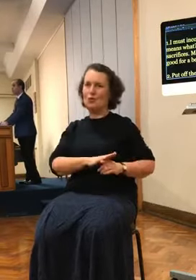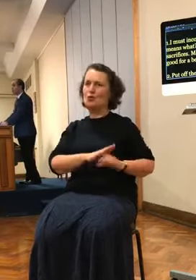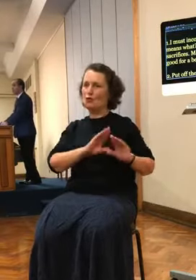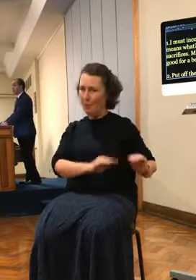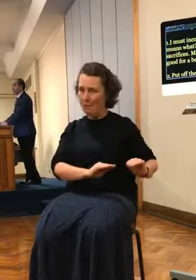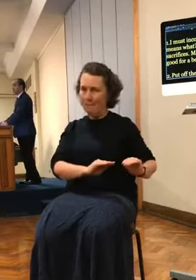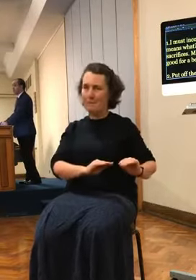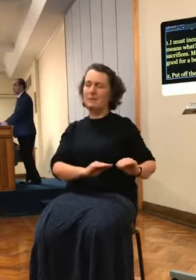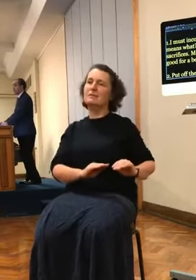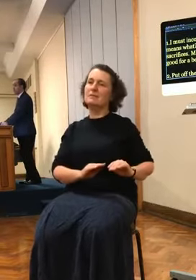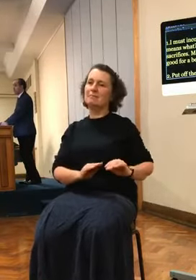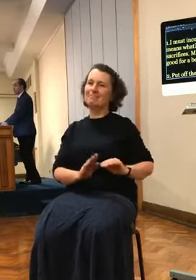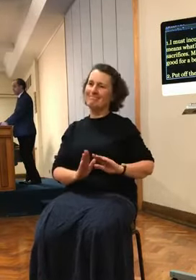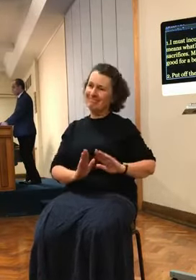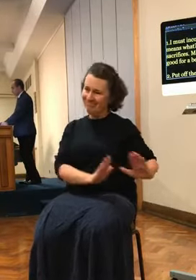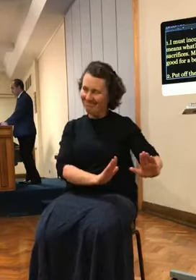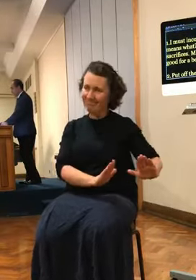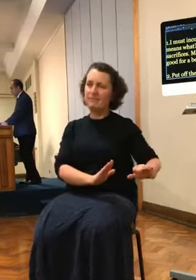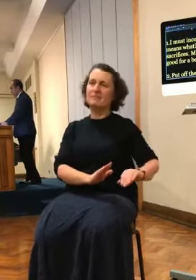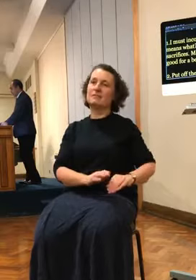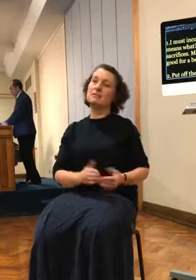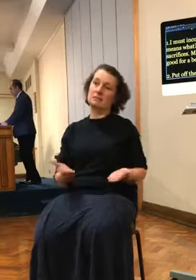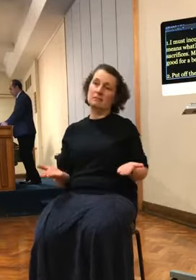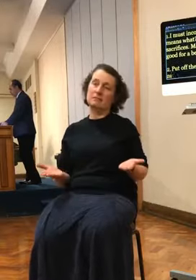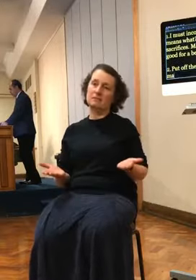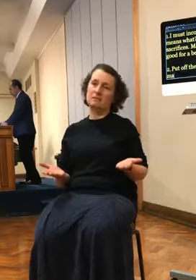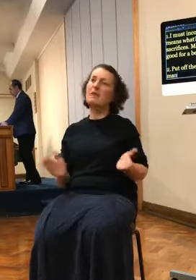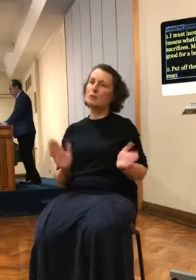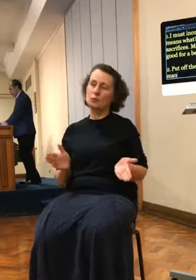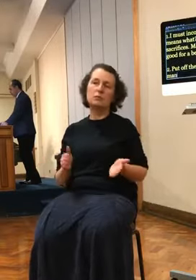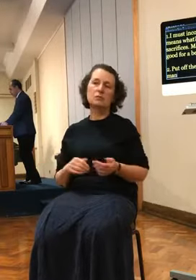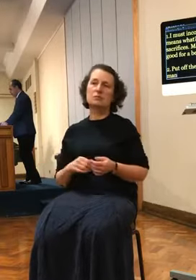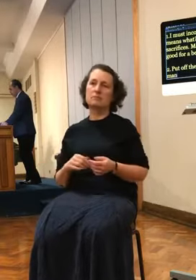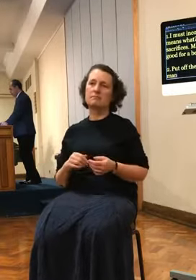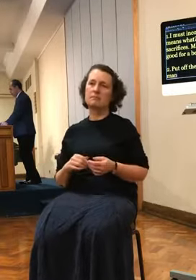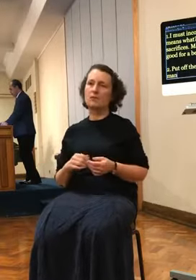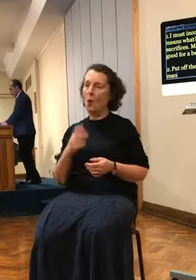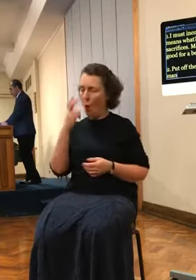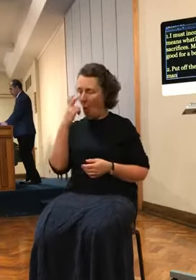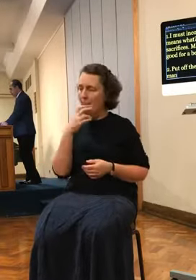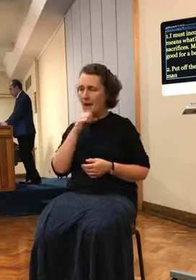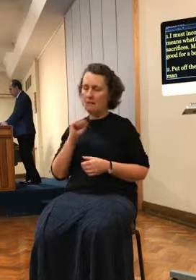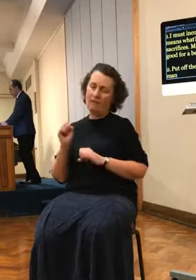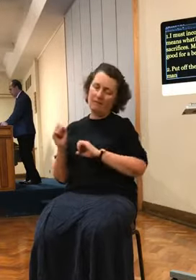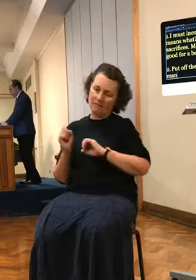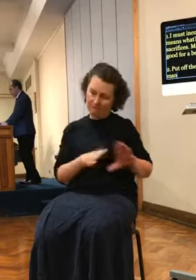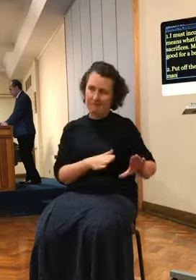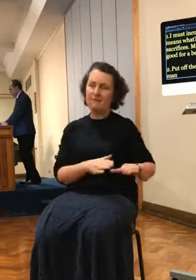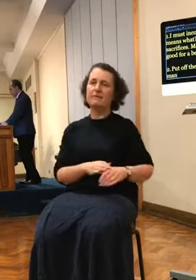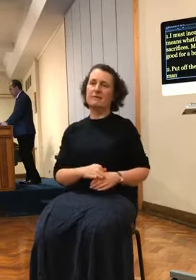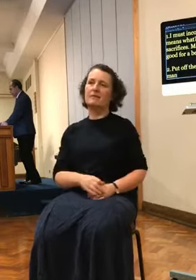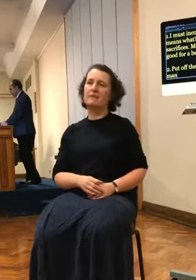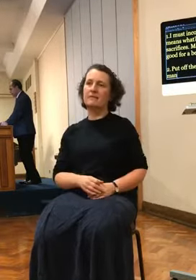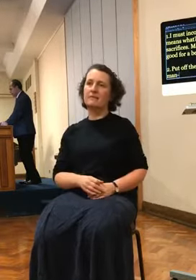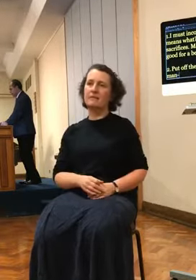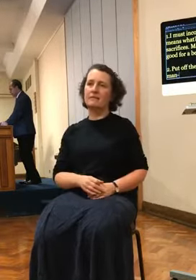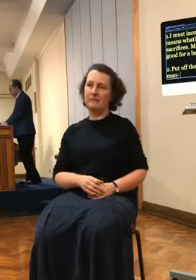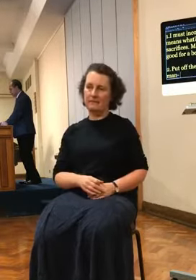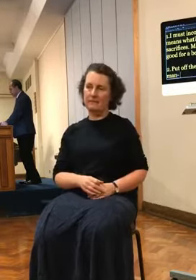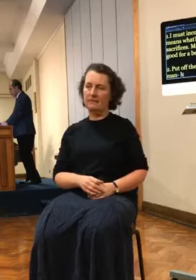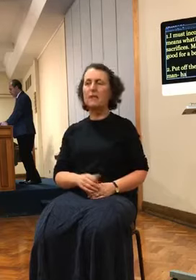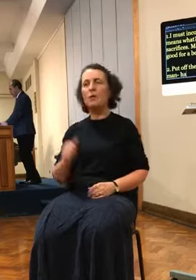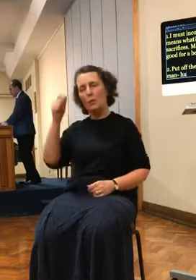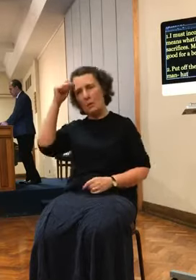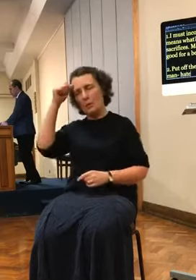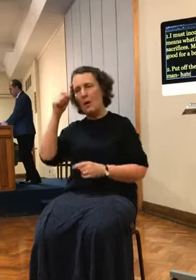Strangle him if it's required. So put off the old man. Abhor what is evil. Paul says